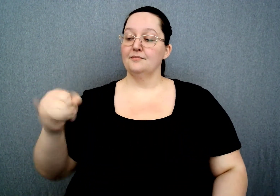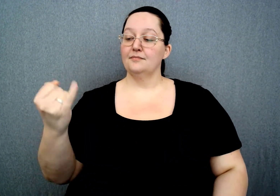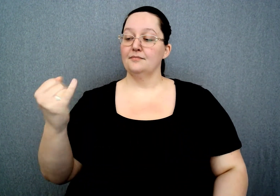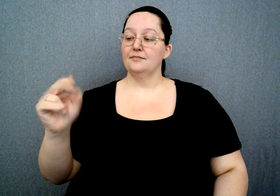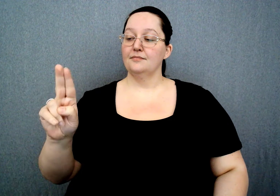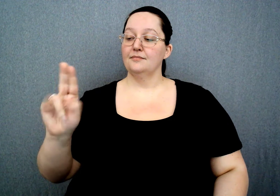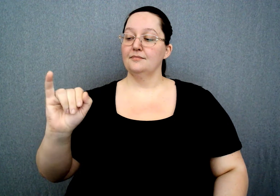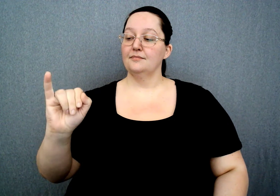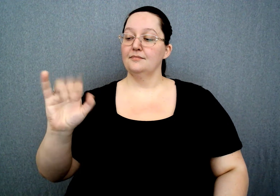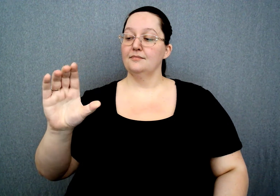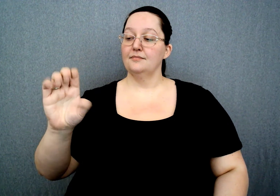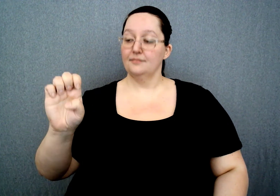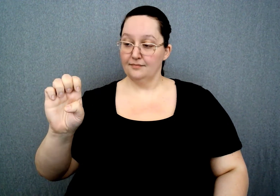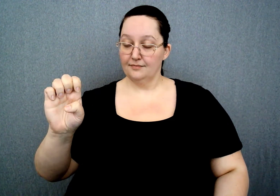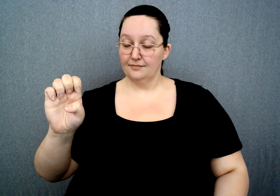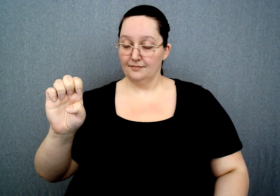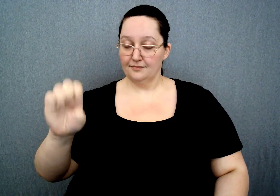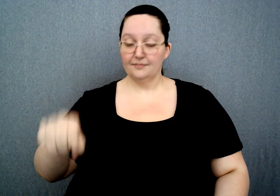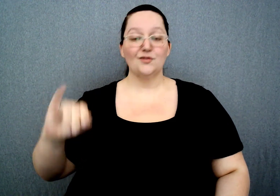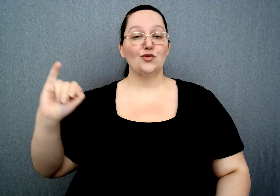42, juice.